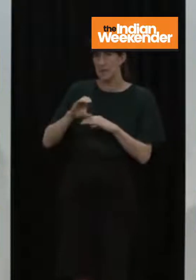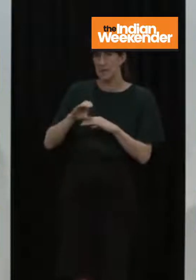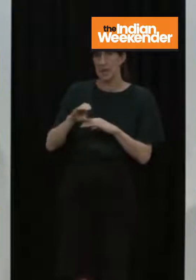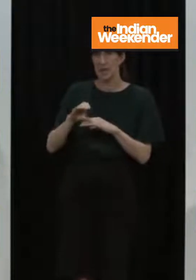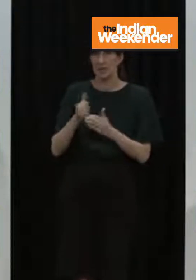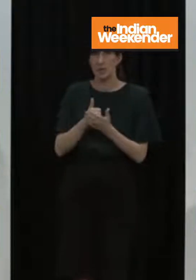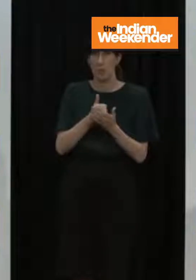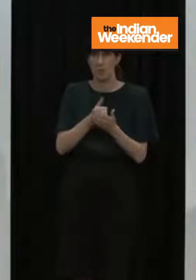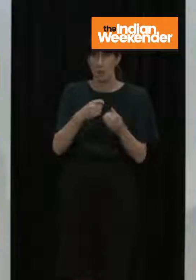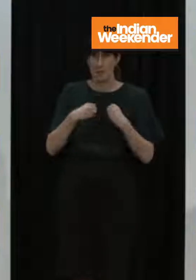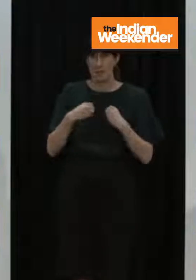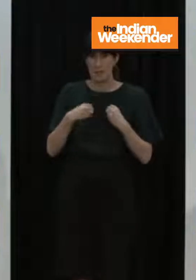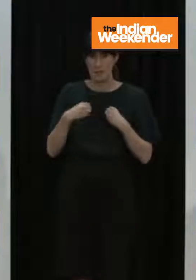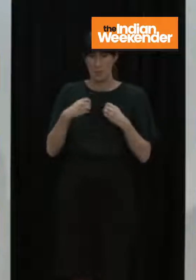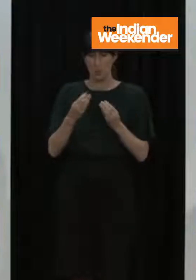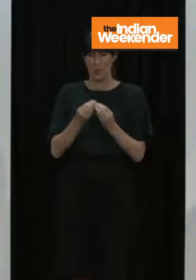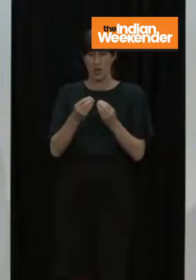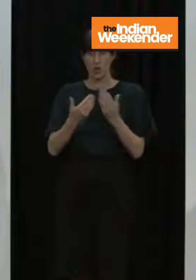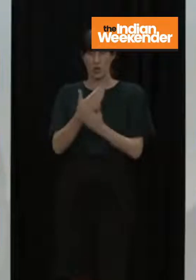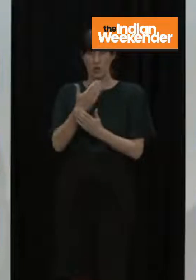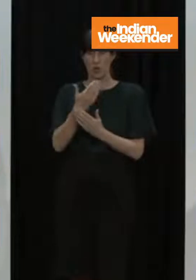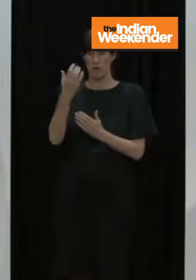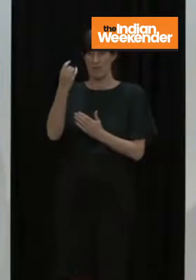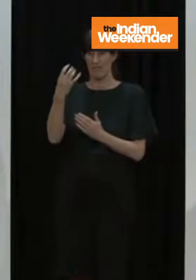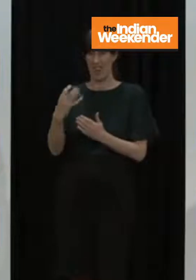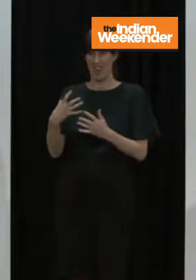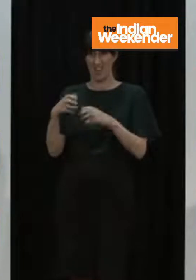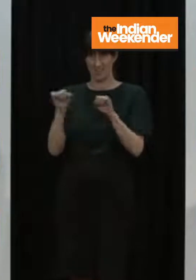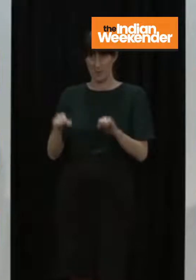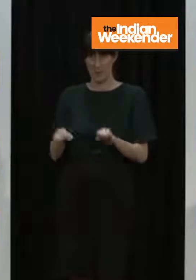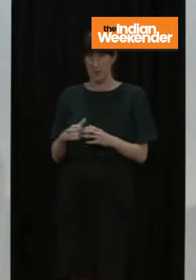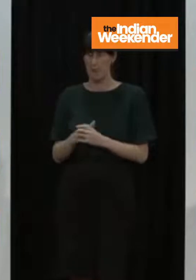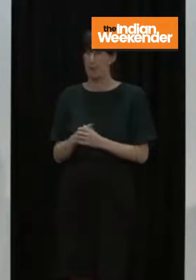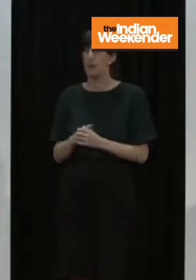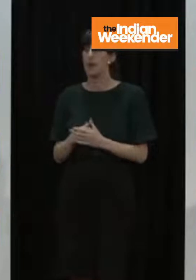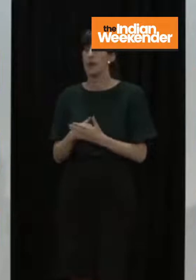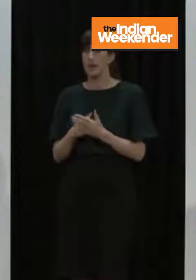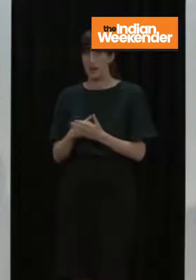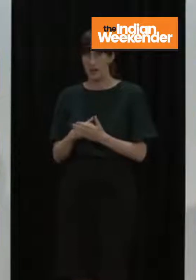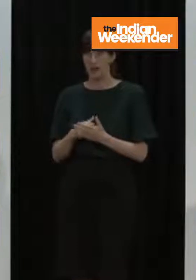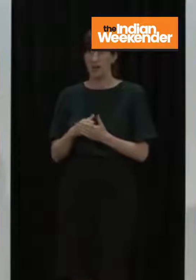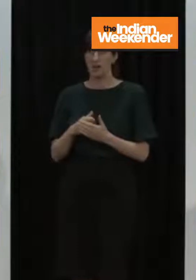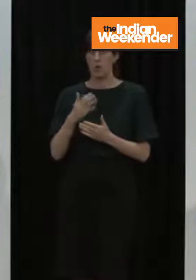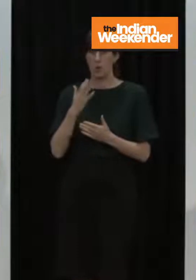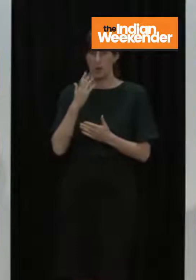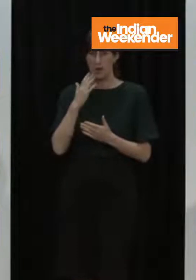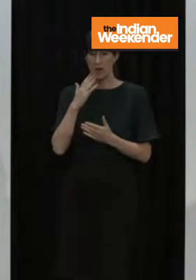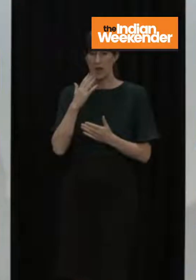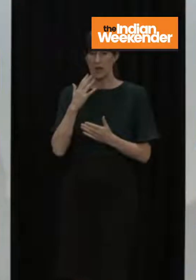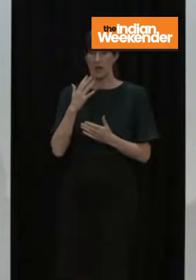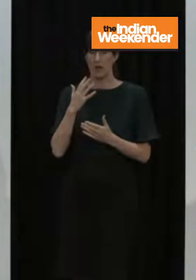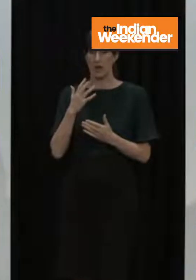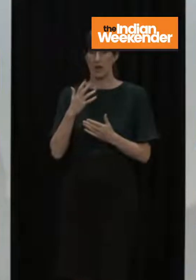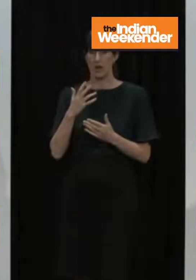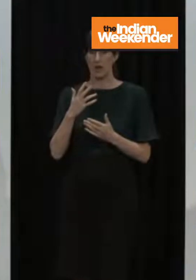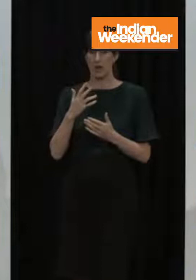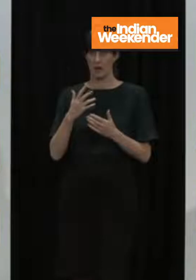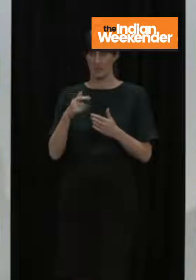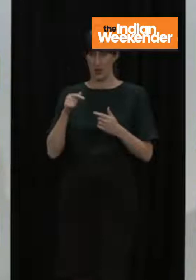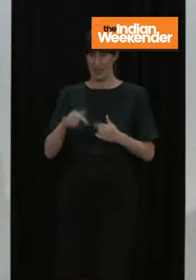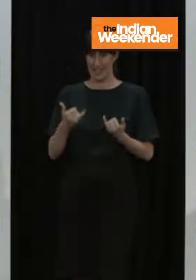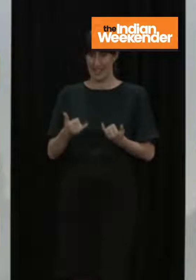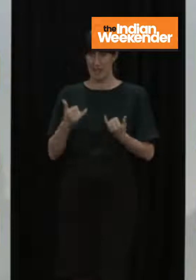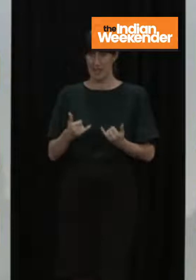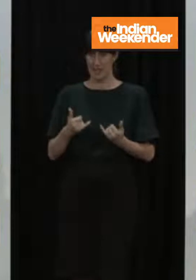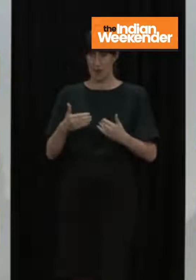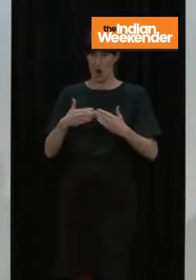October, when we move into the framework, that will be the point at which we finish with the existing payments that we've got. I'll have a bit